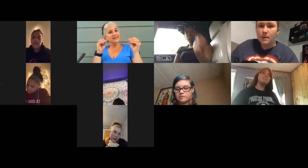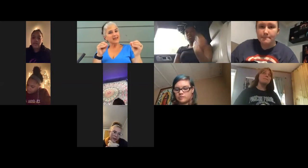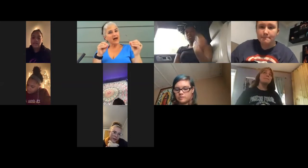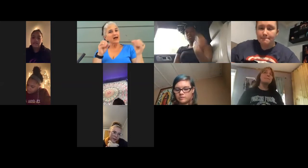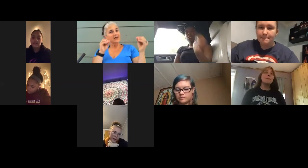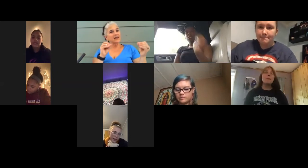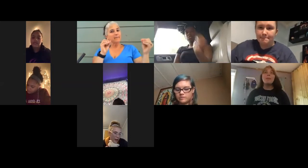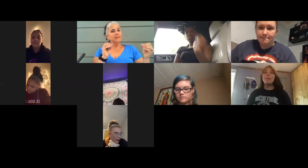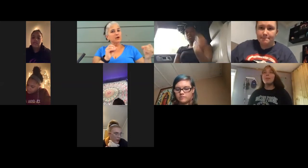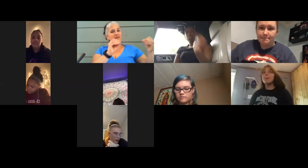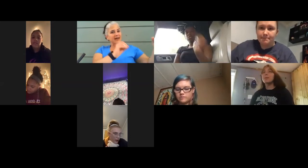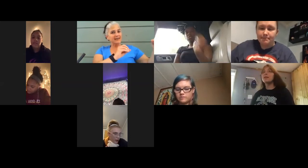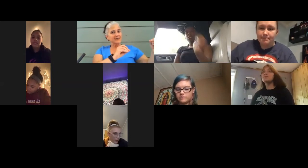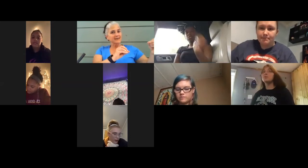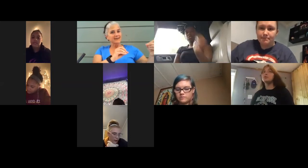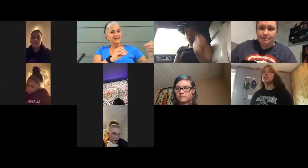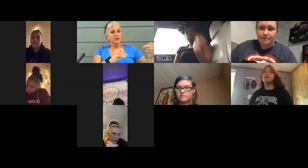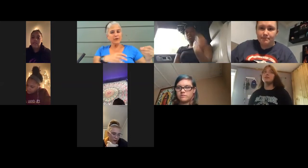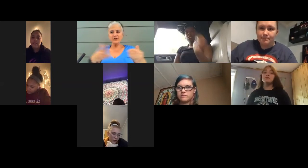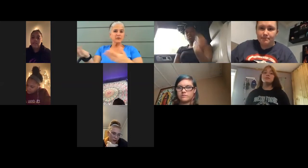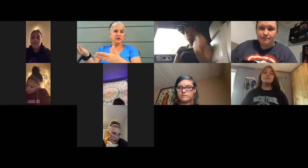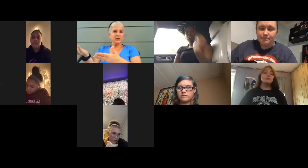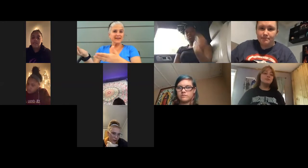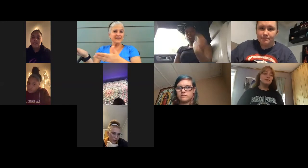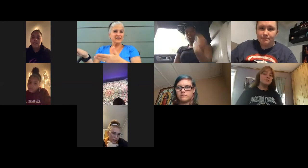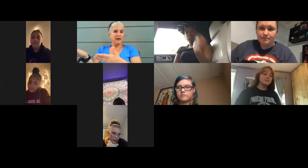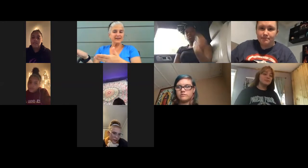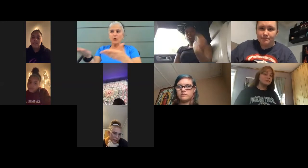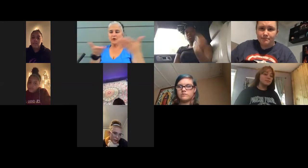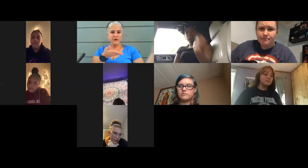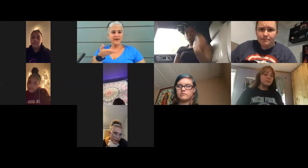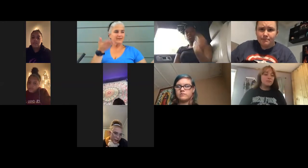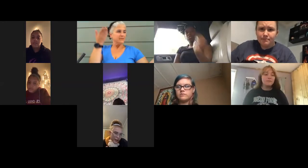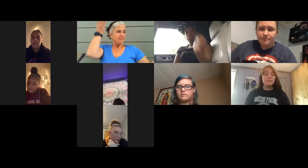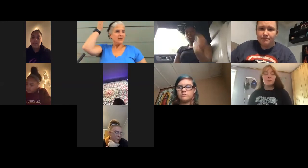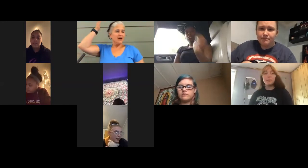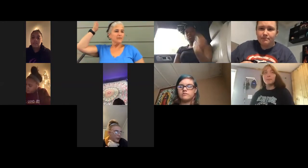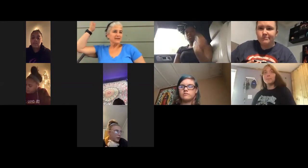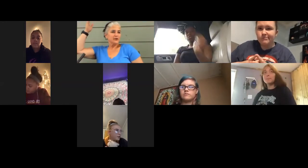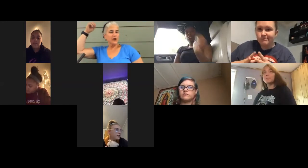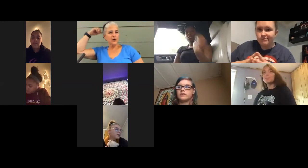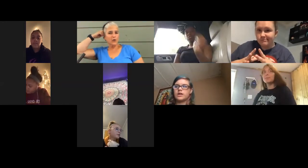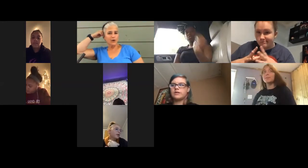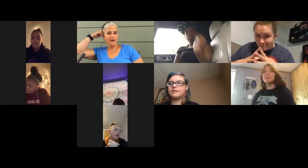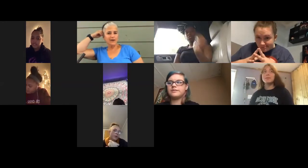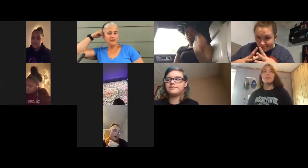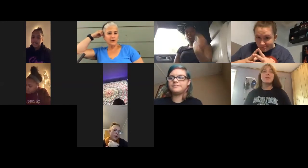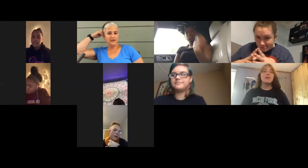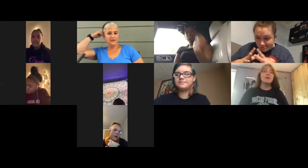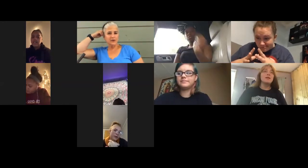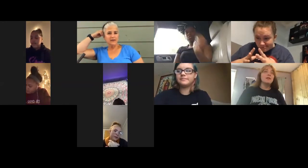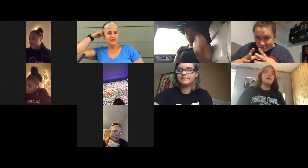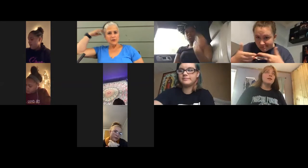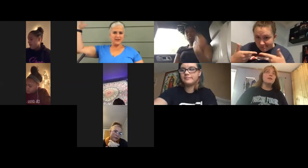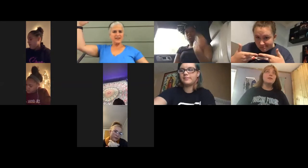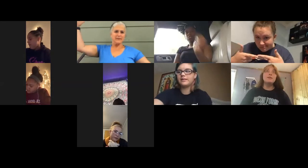¿Dónde está la biblioteca? Versus when you're really in España or if you're in Mexico or